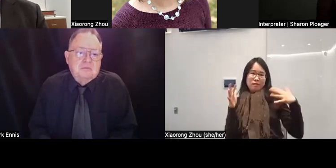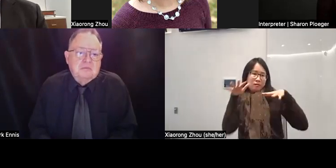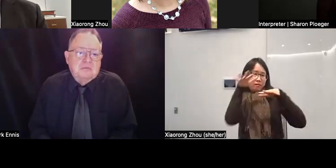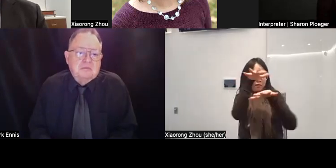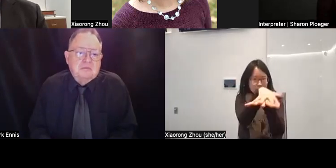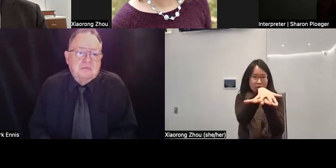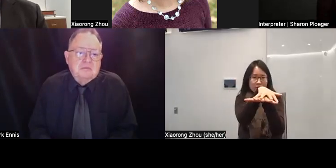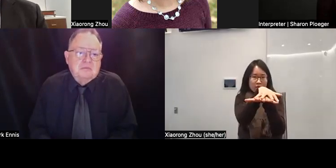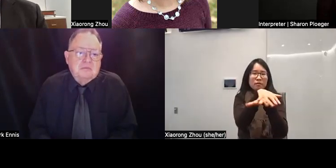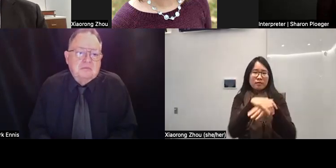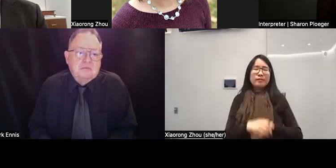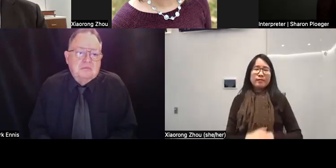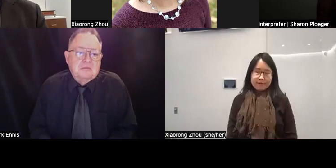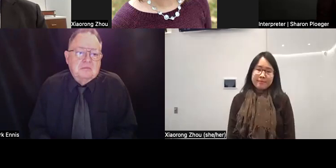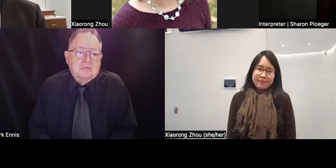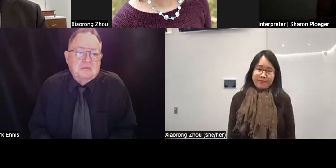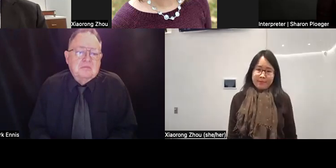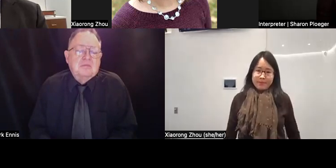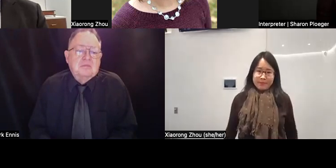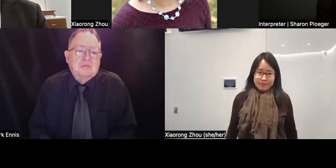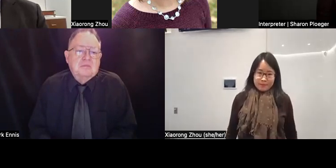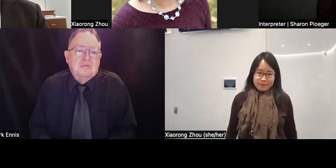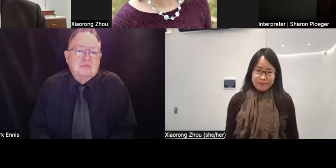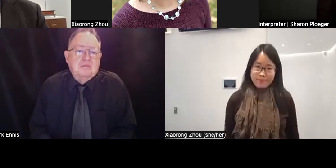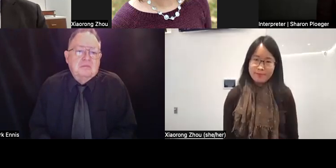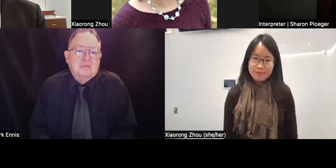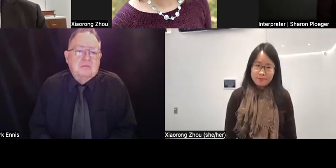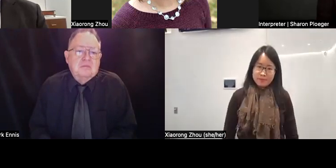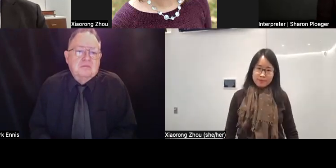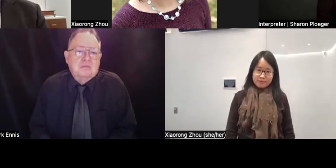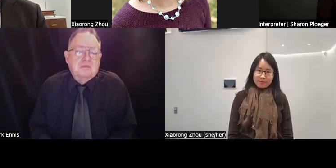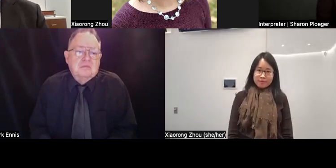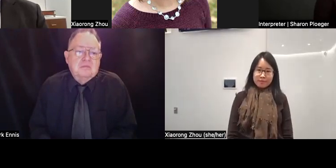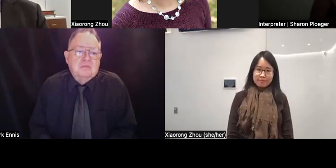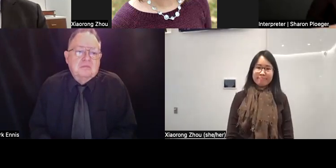that information, and being integrated in the community with communication.